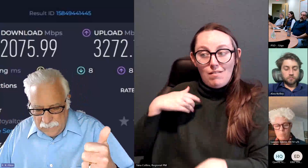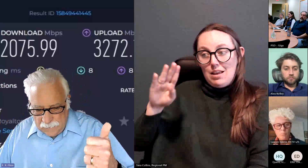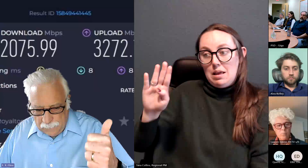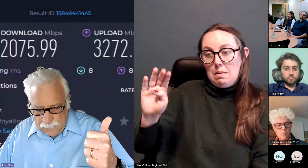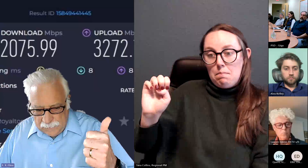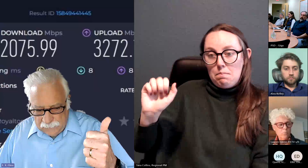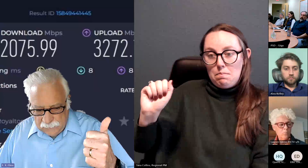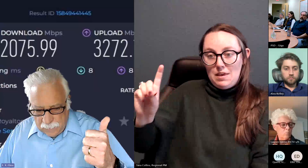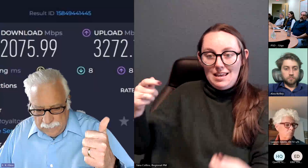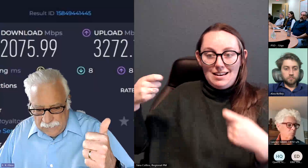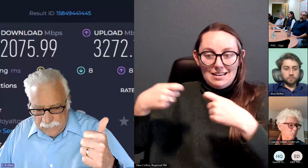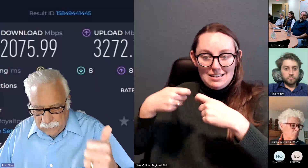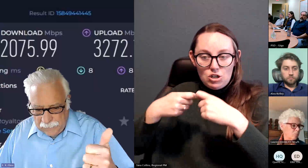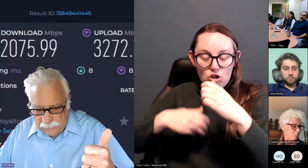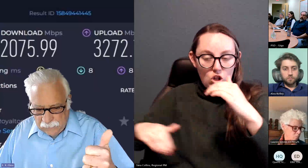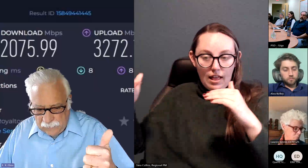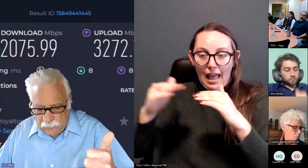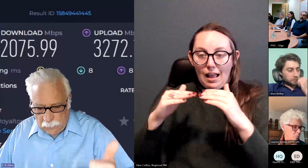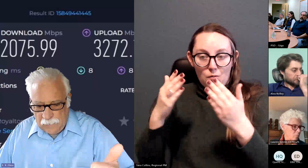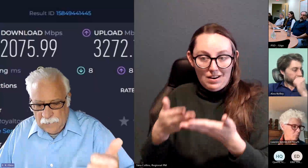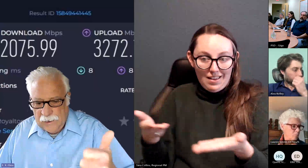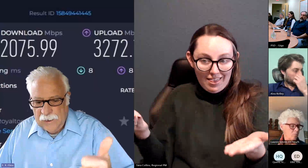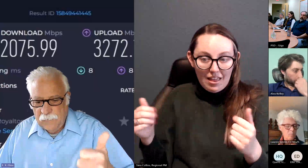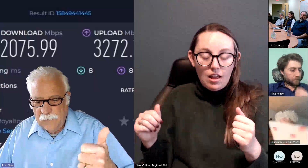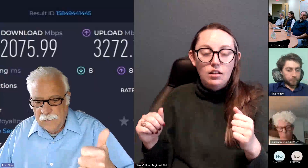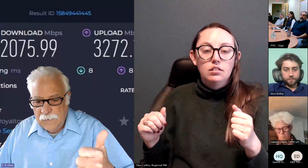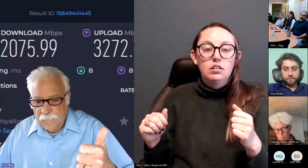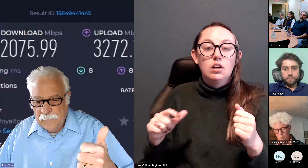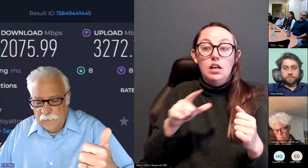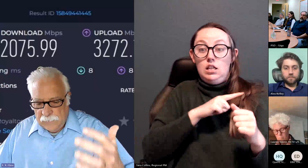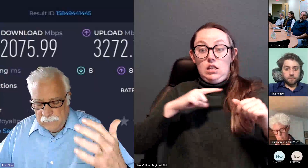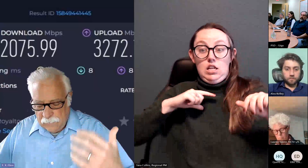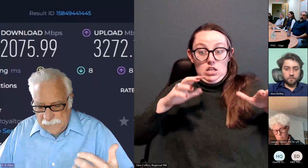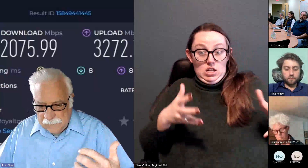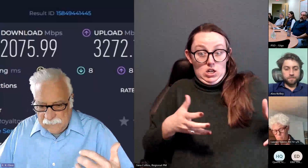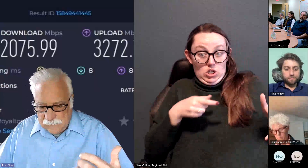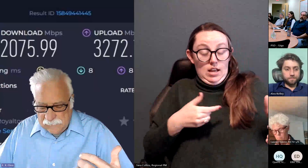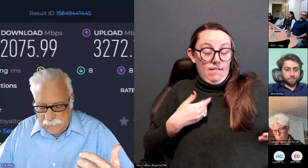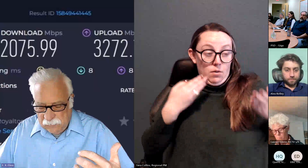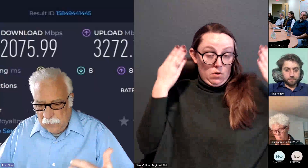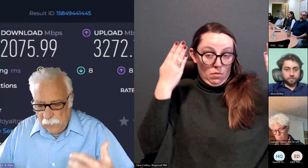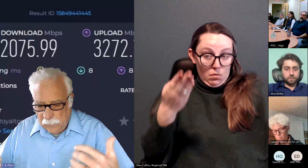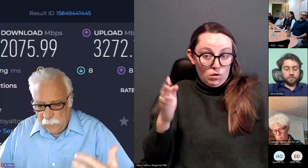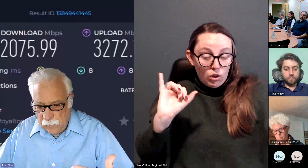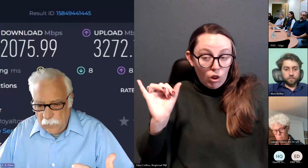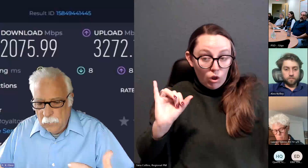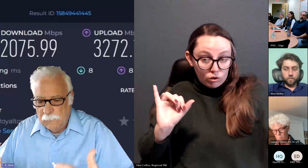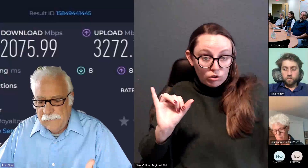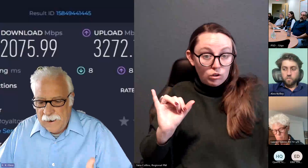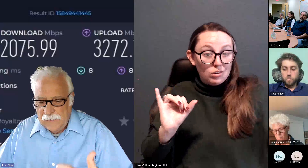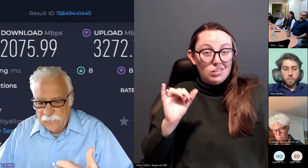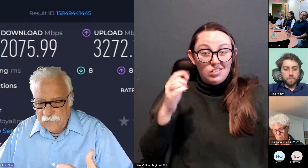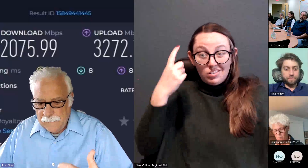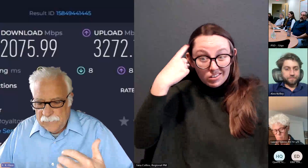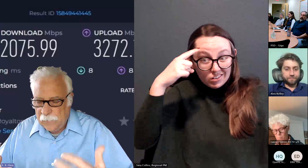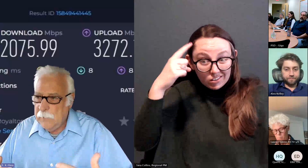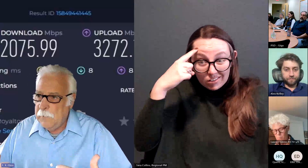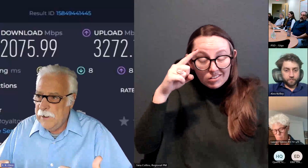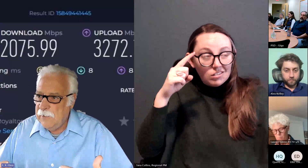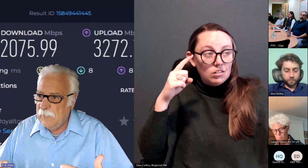that is coming into the legislature where they're going to create this additional or new or